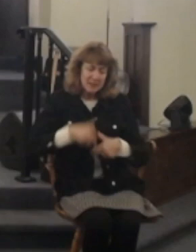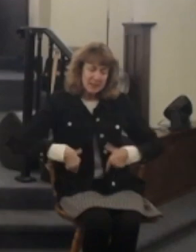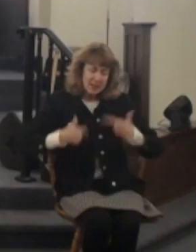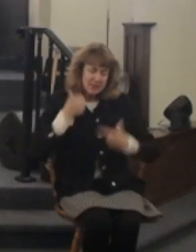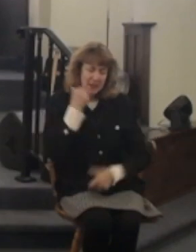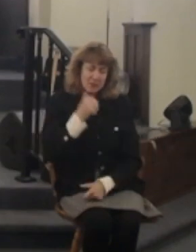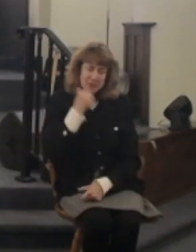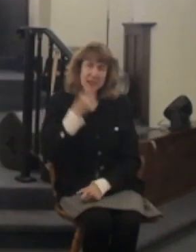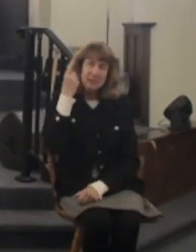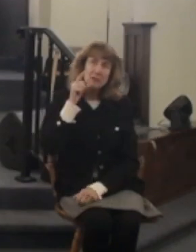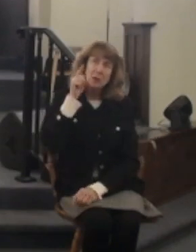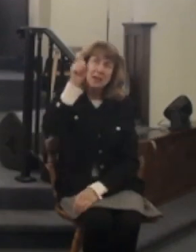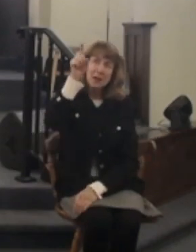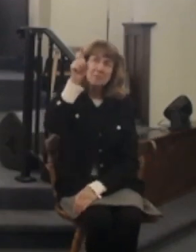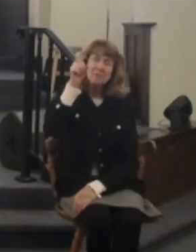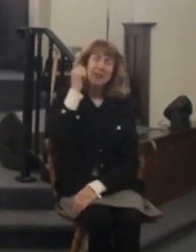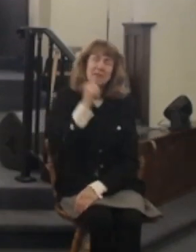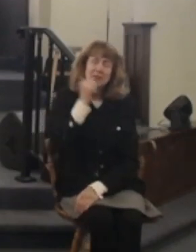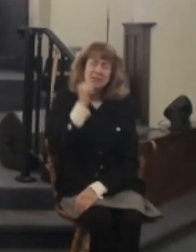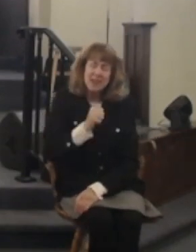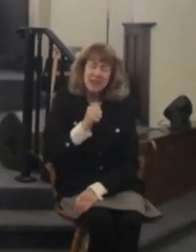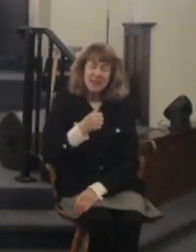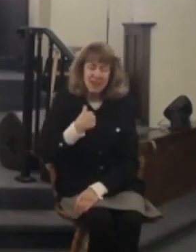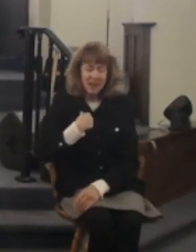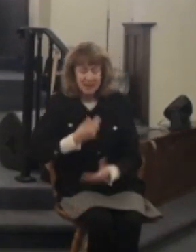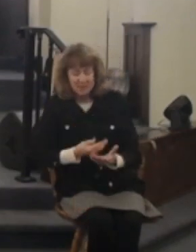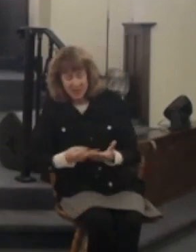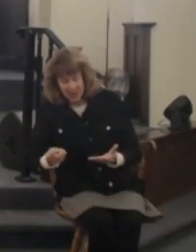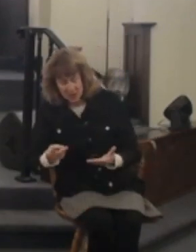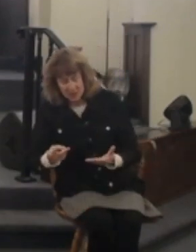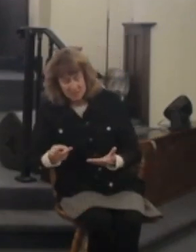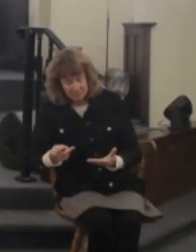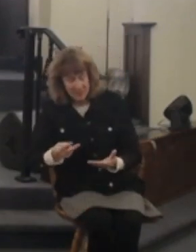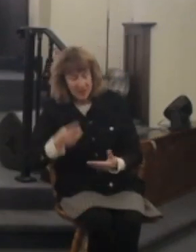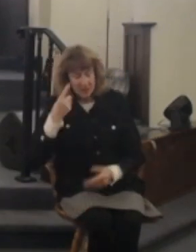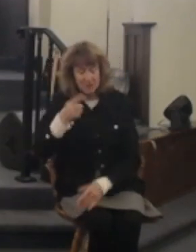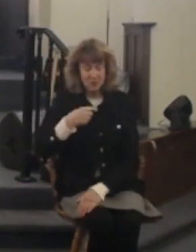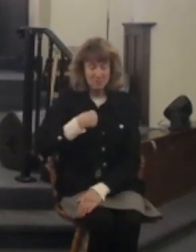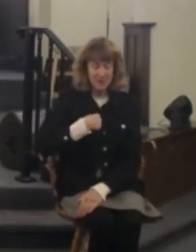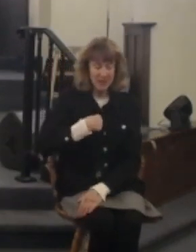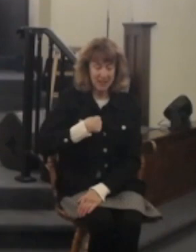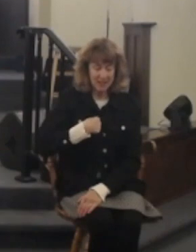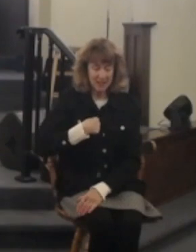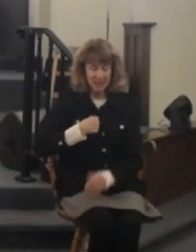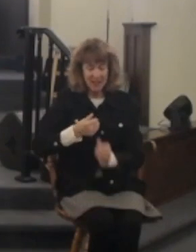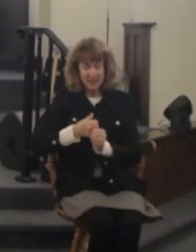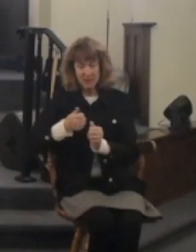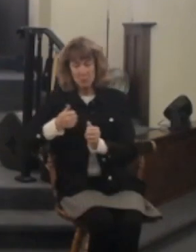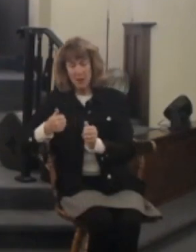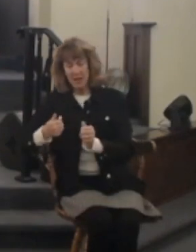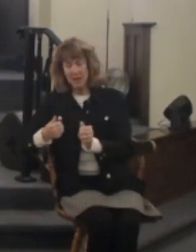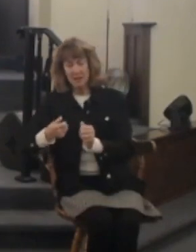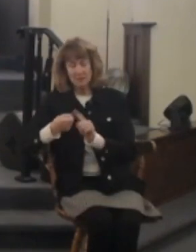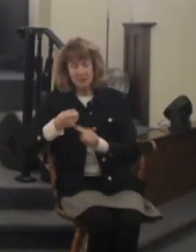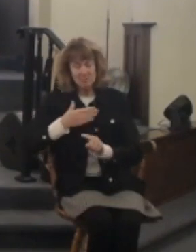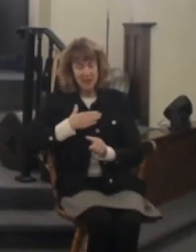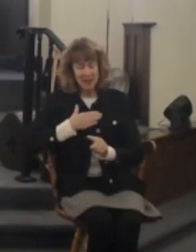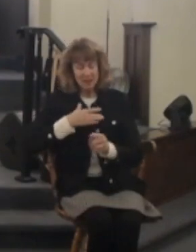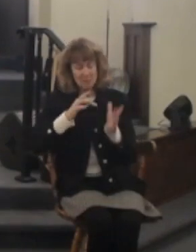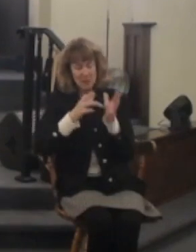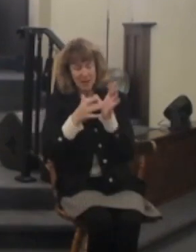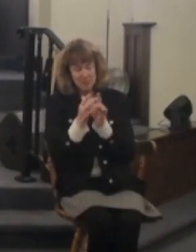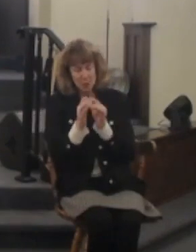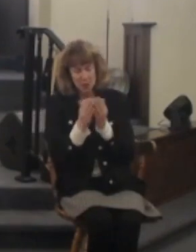you fail. Every day you fail. And then for me, I get away from reading my devotions